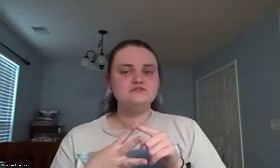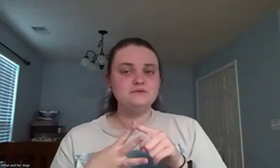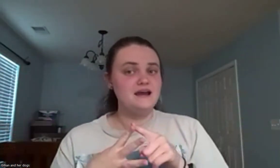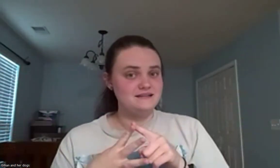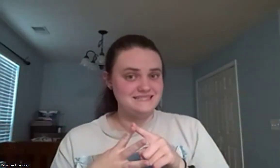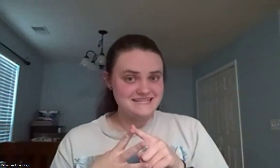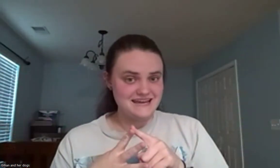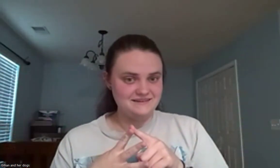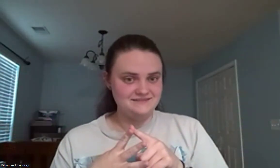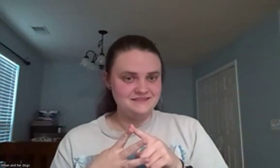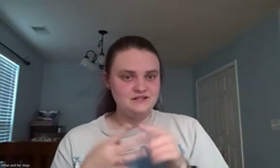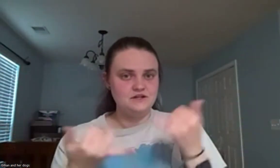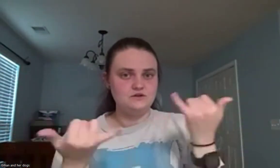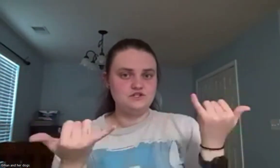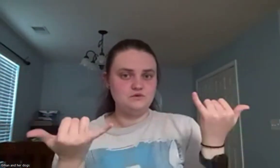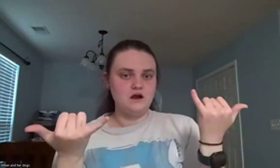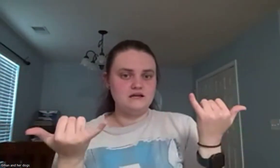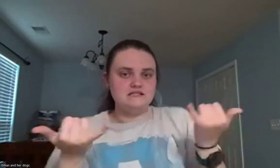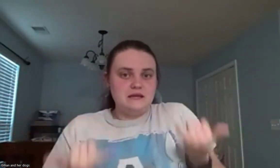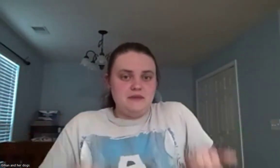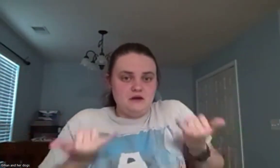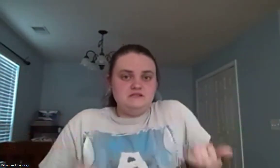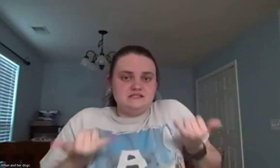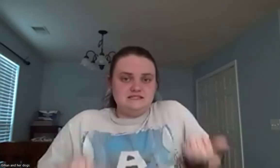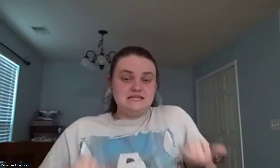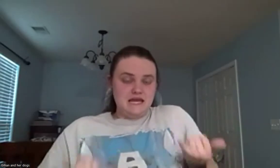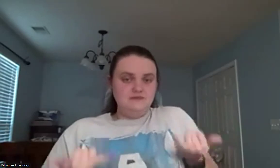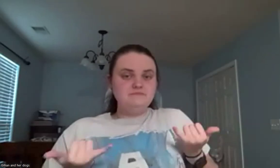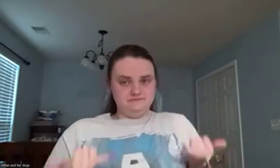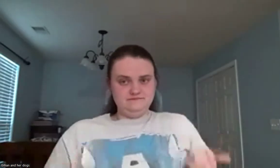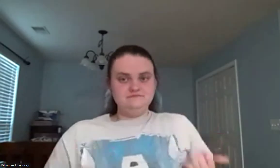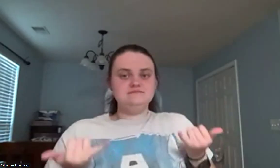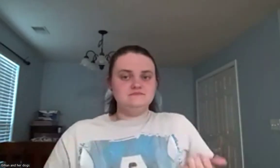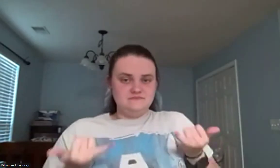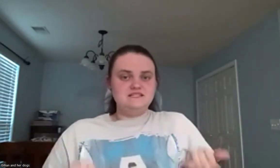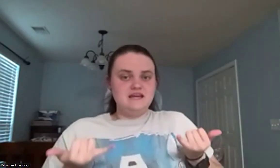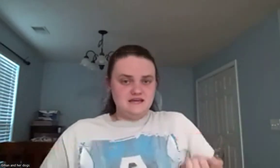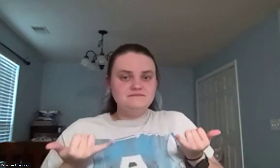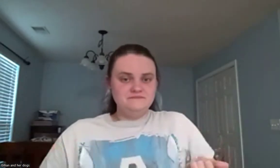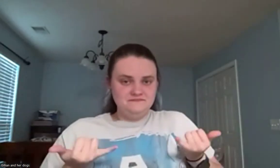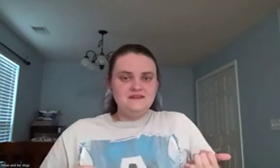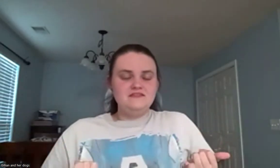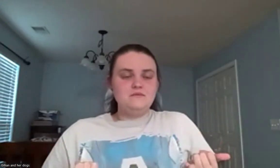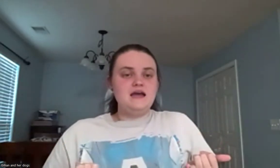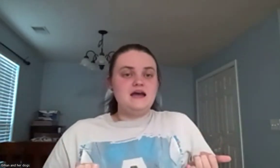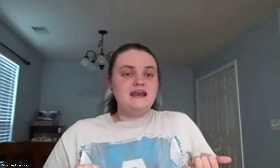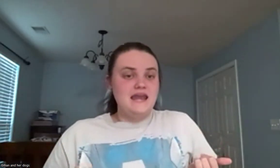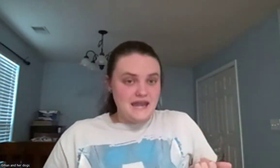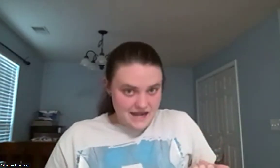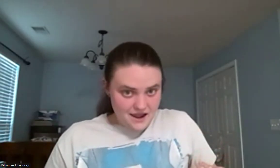we had today, those two Y's, and they bounce today. Today. Then we had